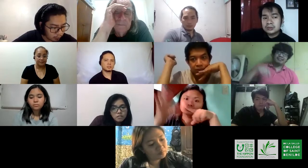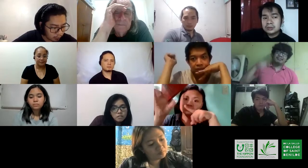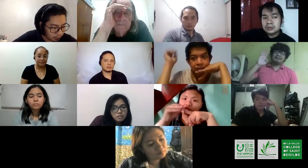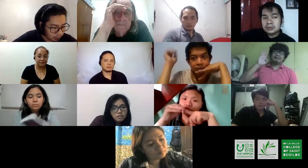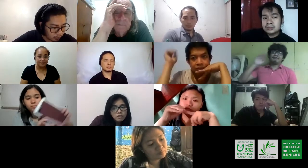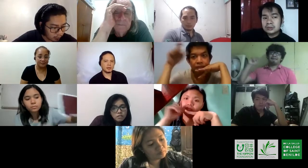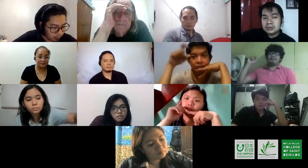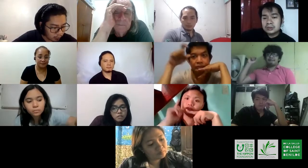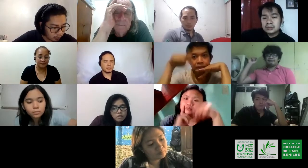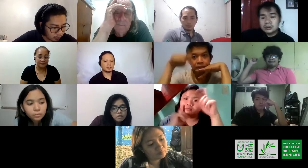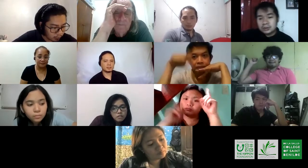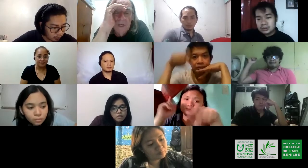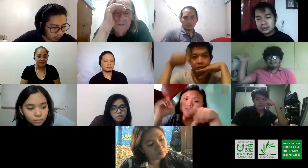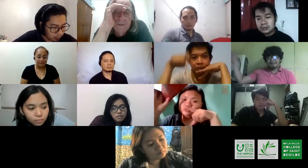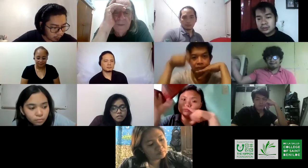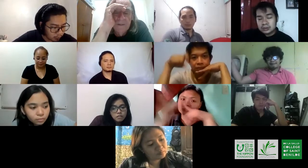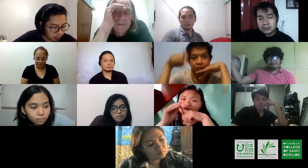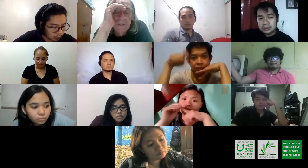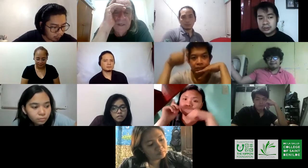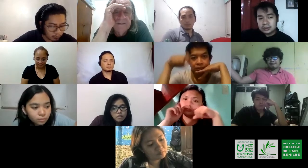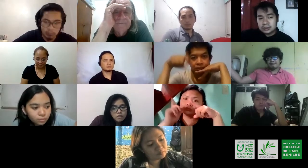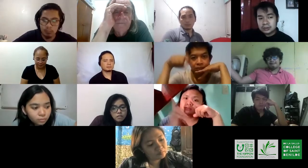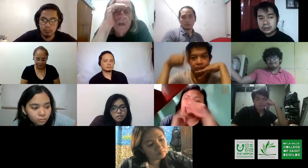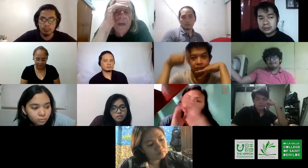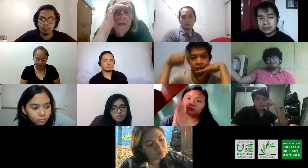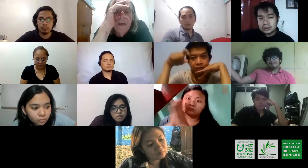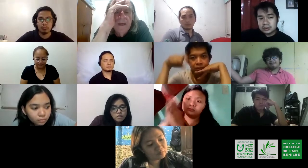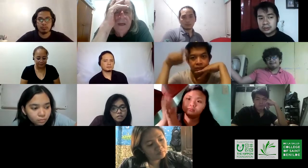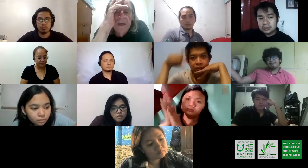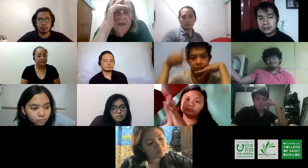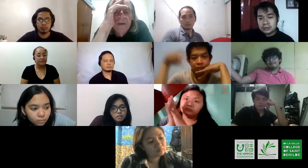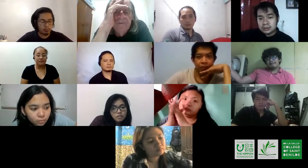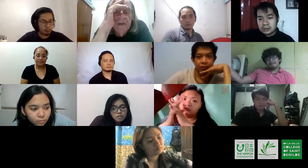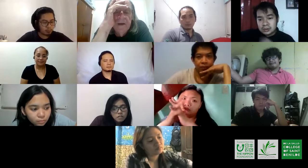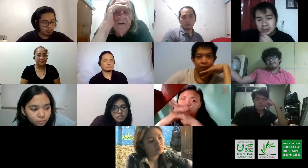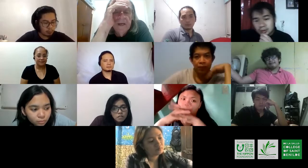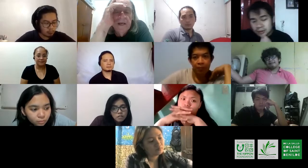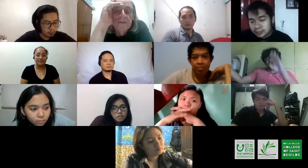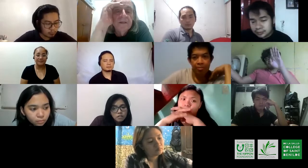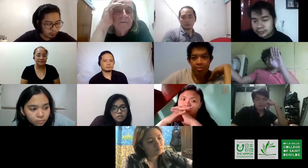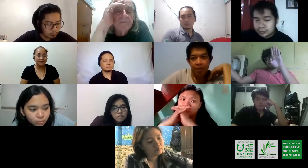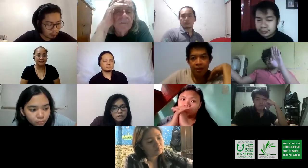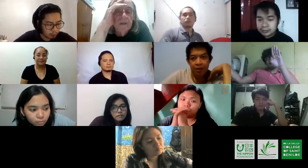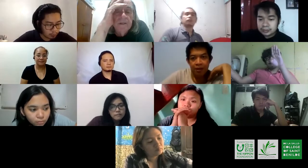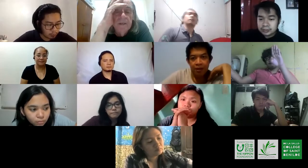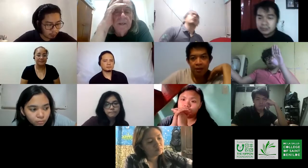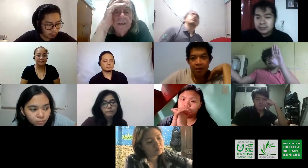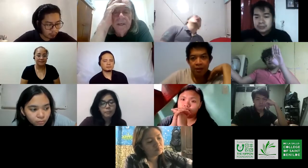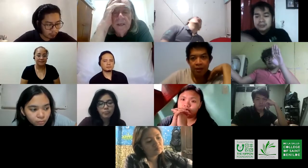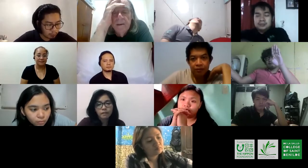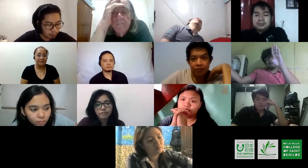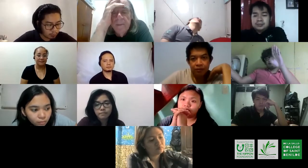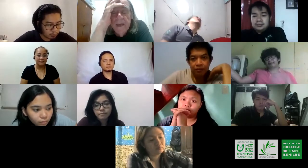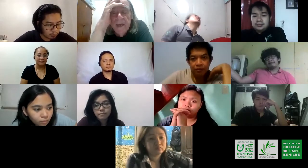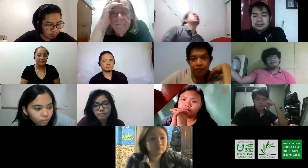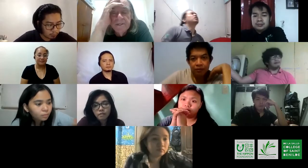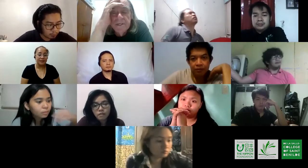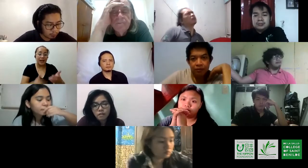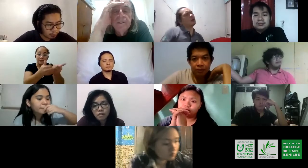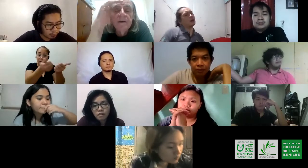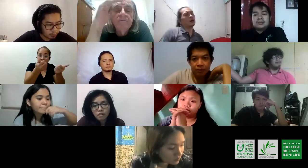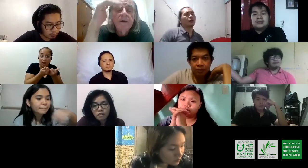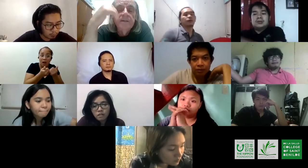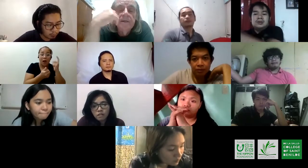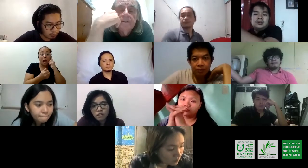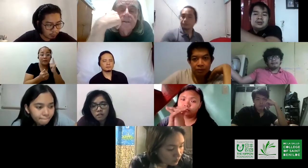So it's must. Yeah, must. Must, right. If an area has a deaf community, may have a